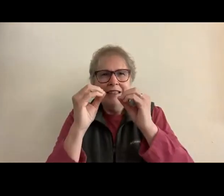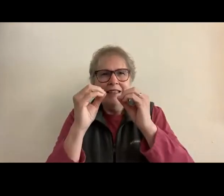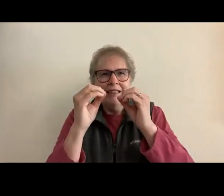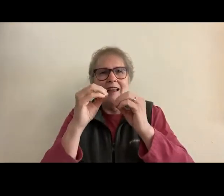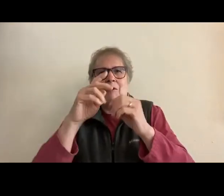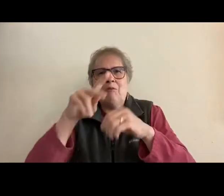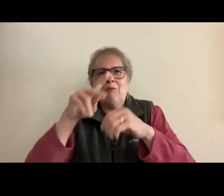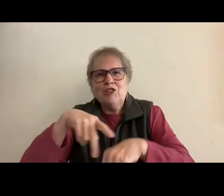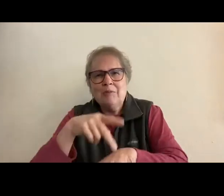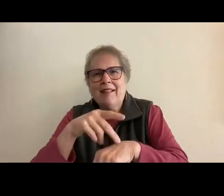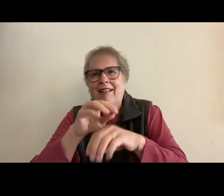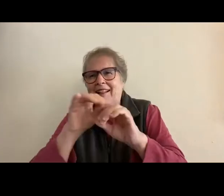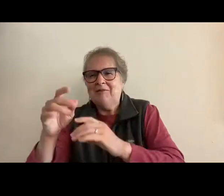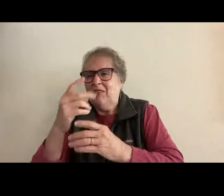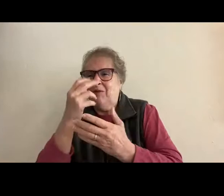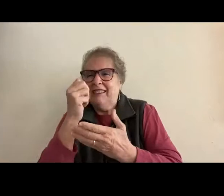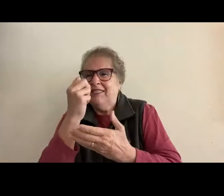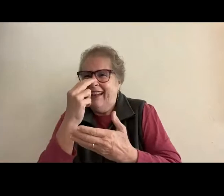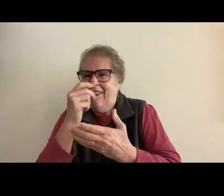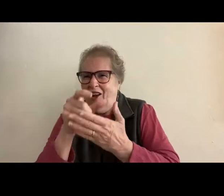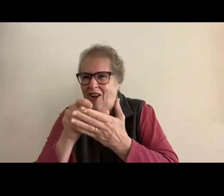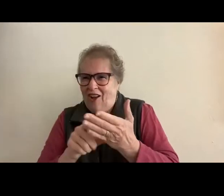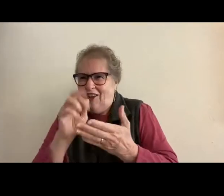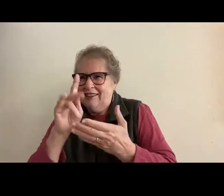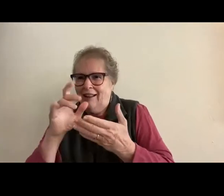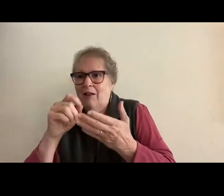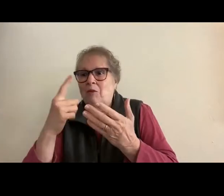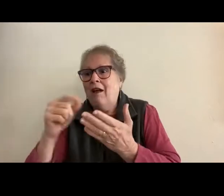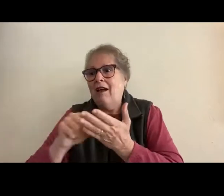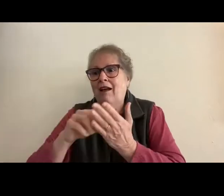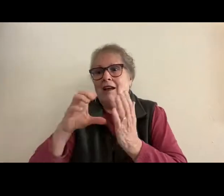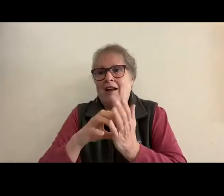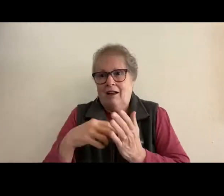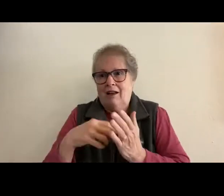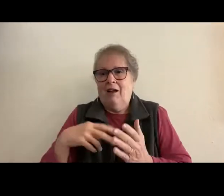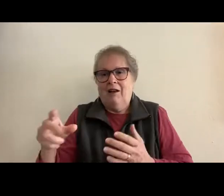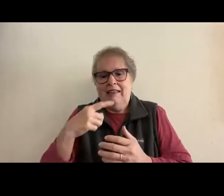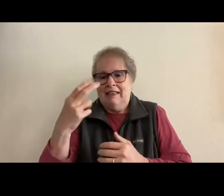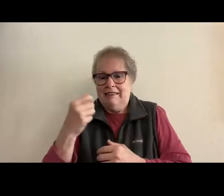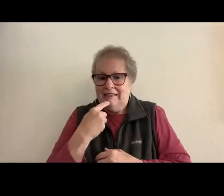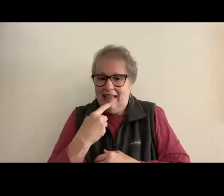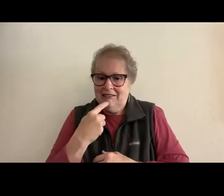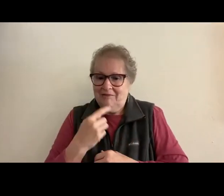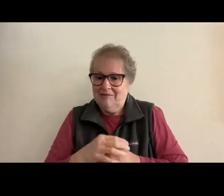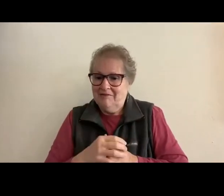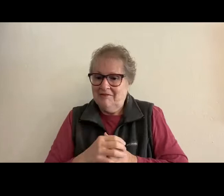about teaching, the principal. It was funny. It was a funny article. And